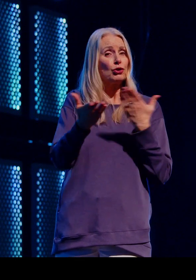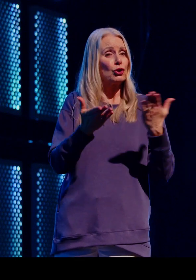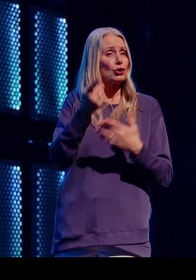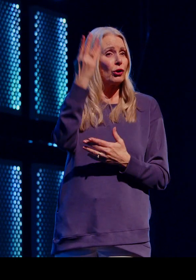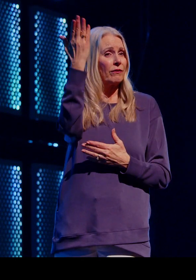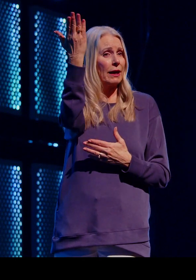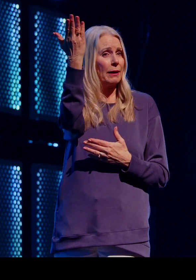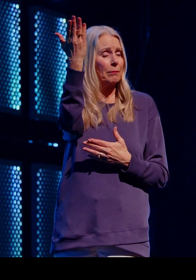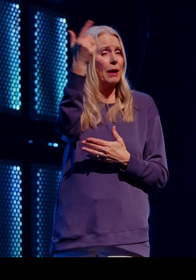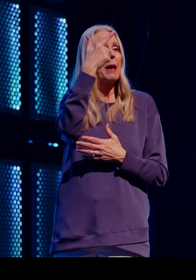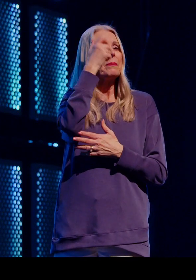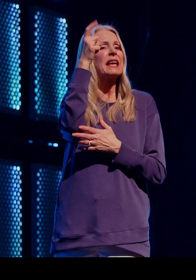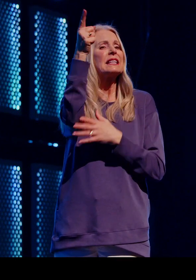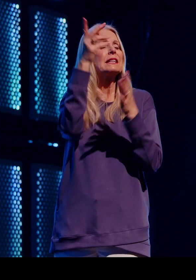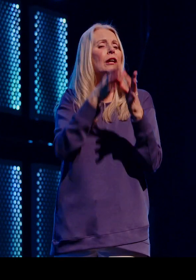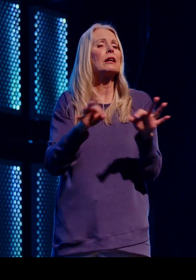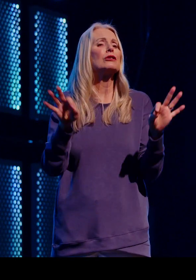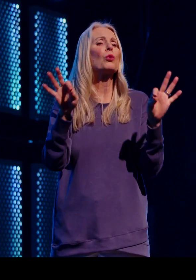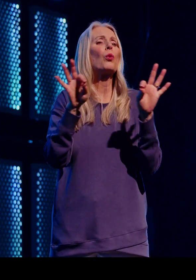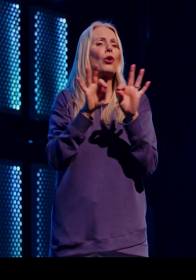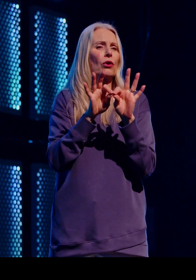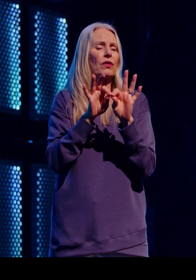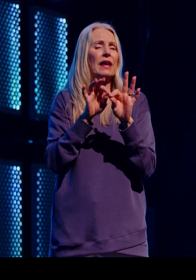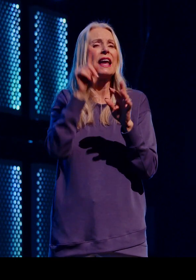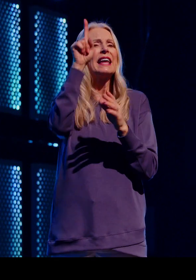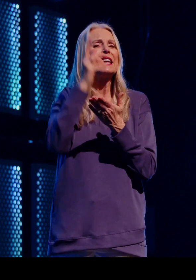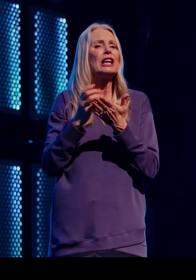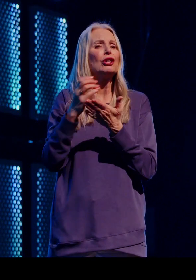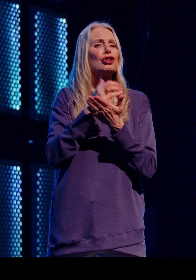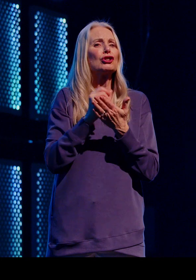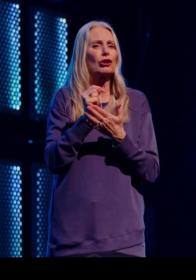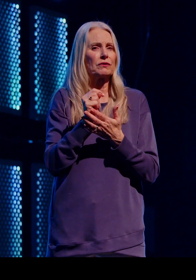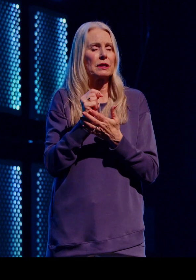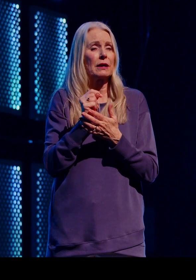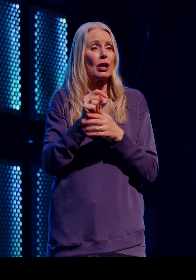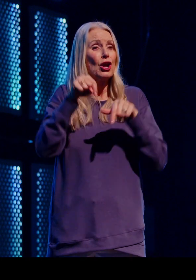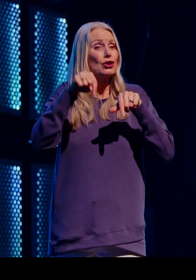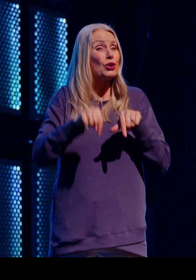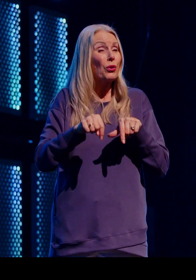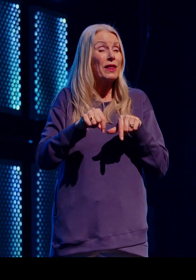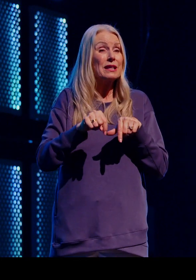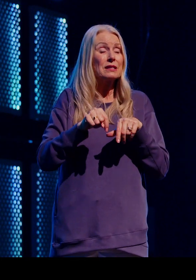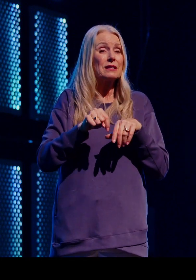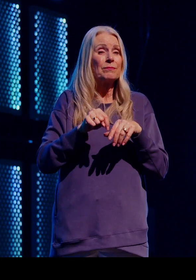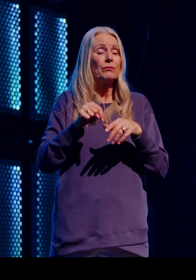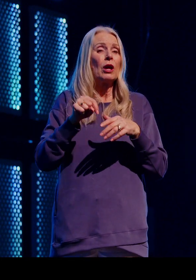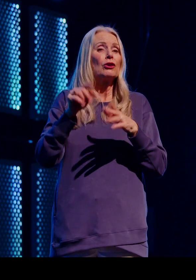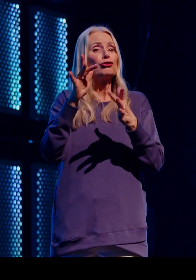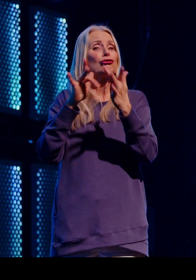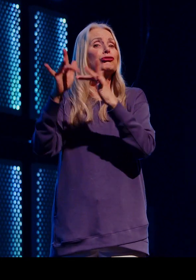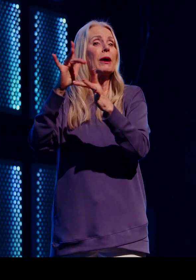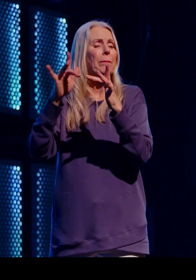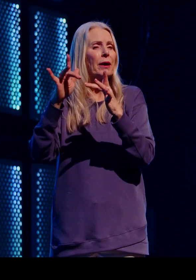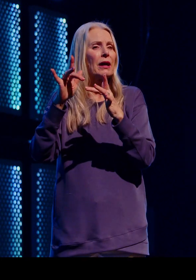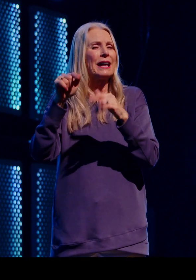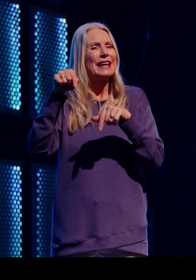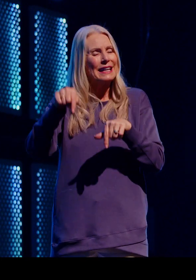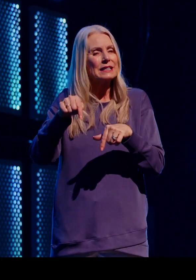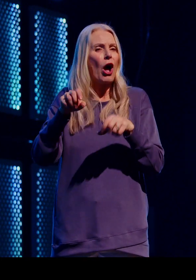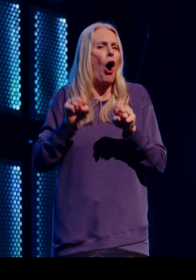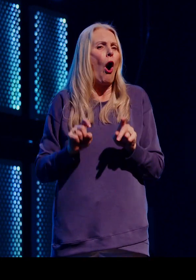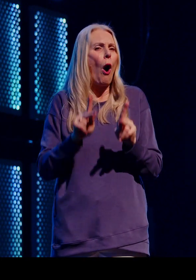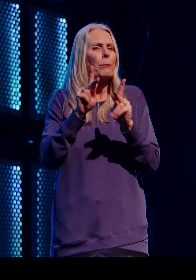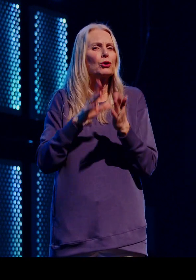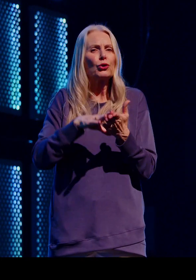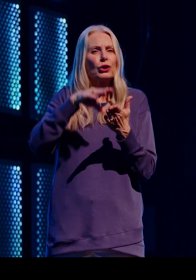worthy and he deserves it. And so I think a trip like this is just an introductory. It's like a spiritual discipline. It's an opportunity to